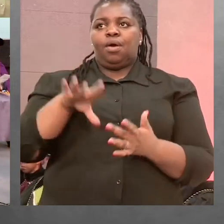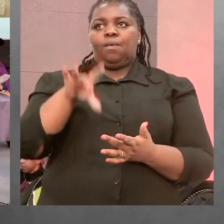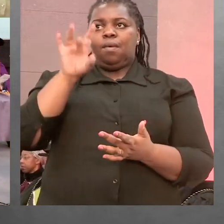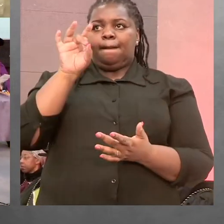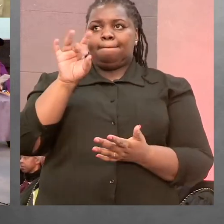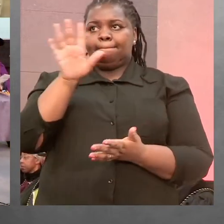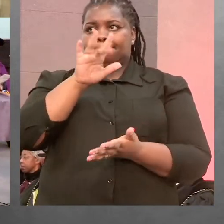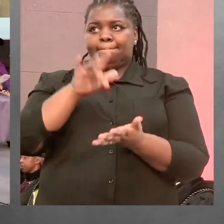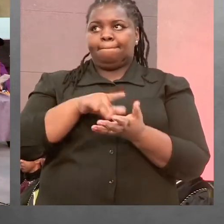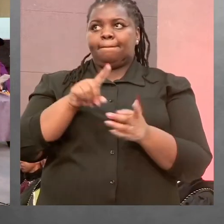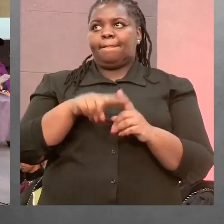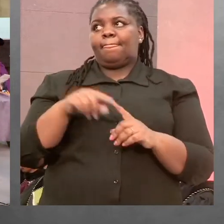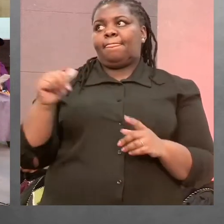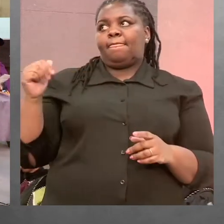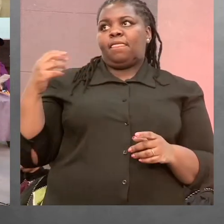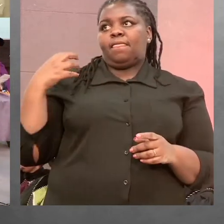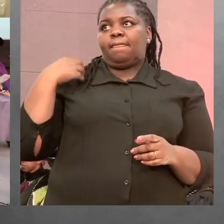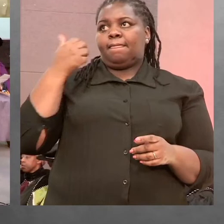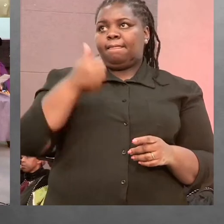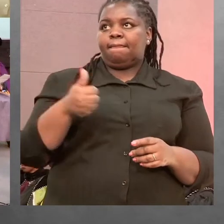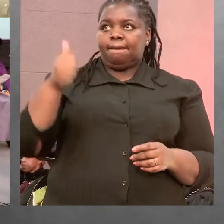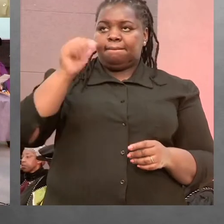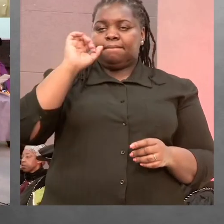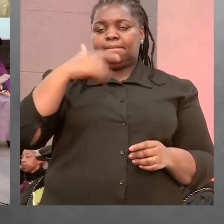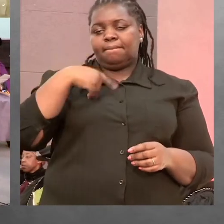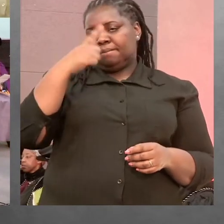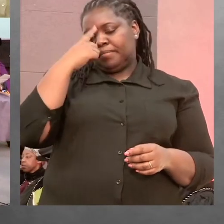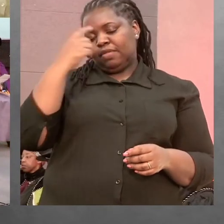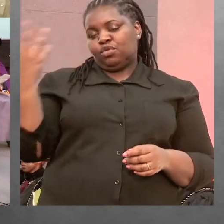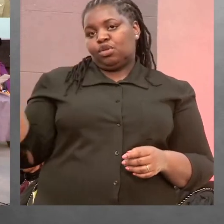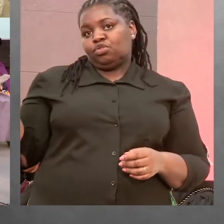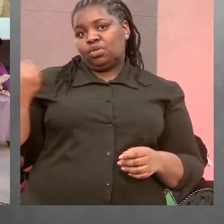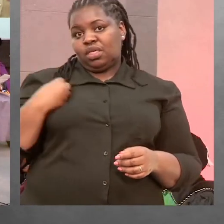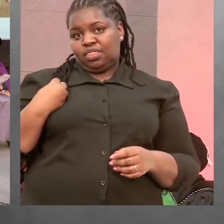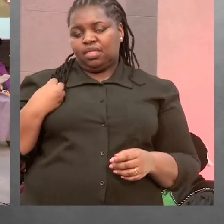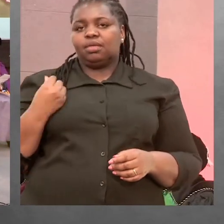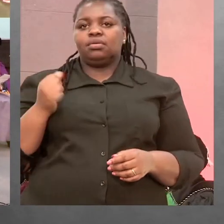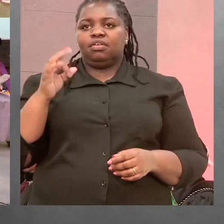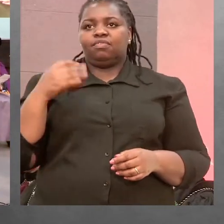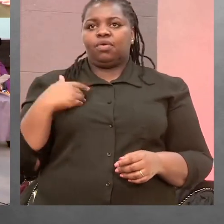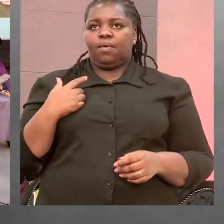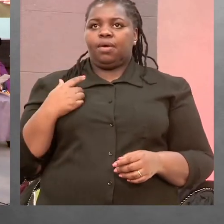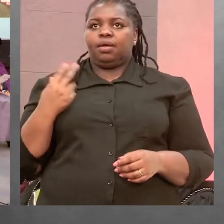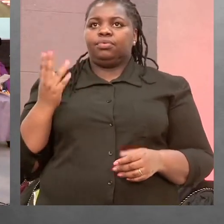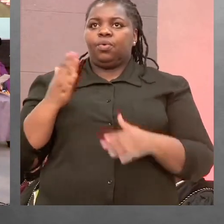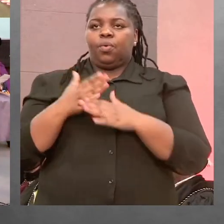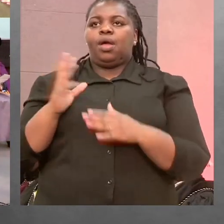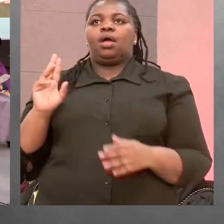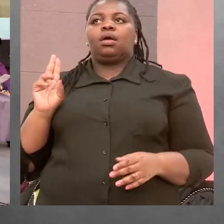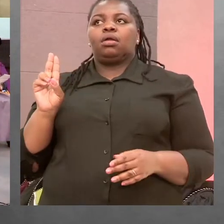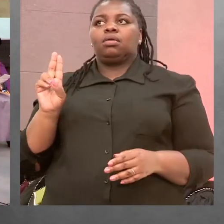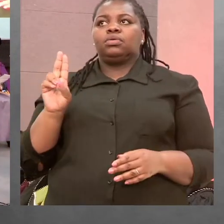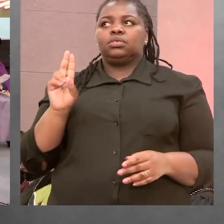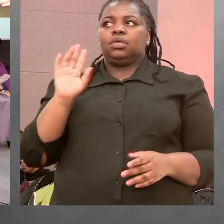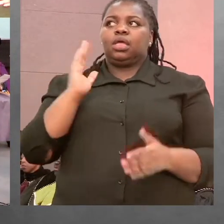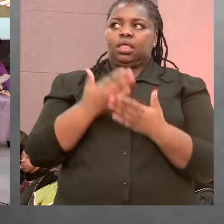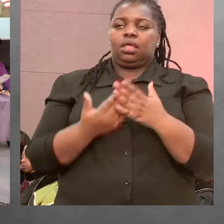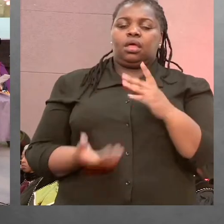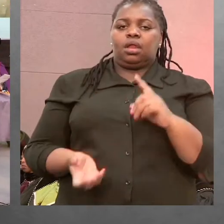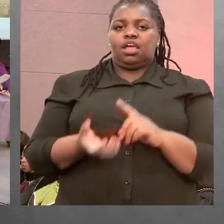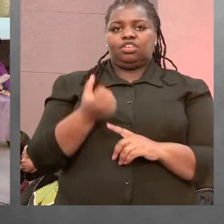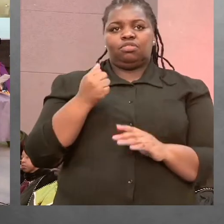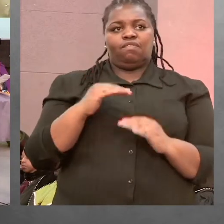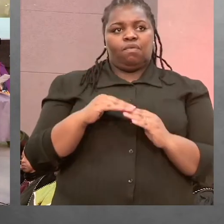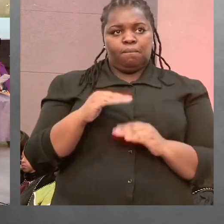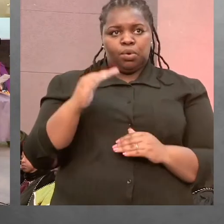as our Chancellor. I believe that together, if we work closely, we can achieve as